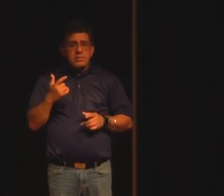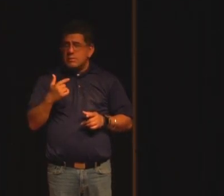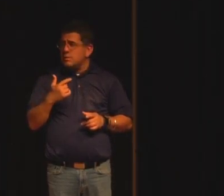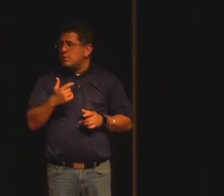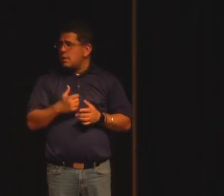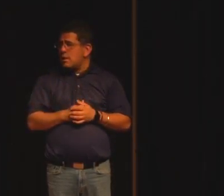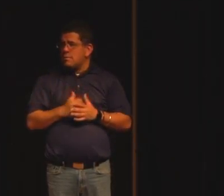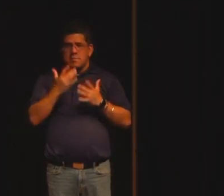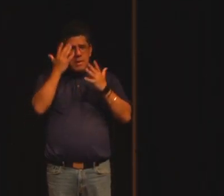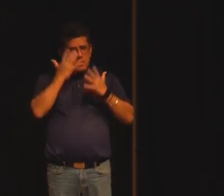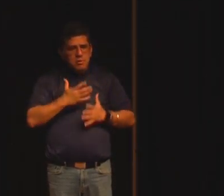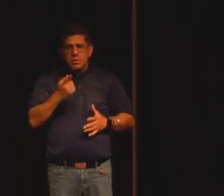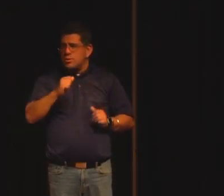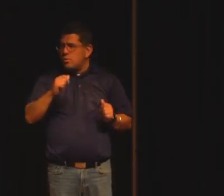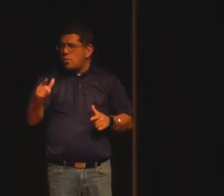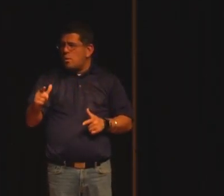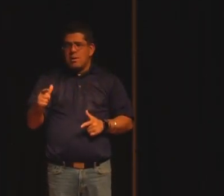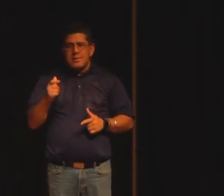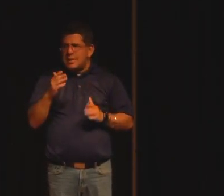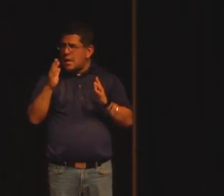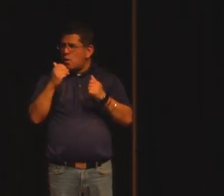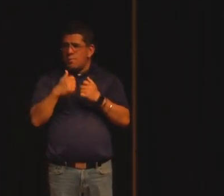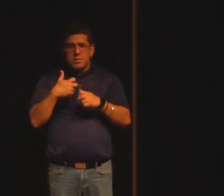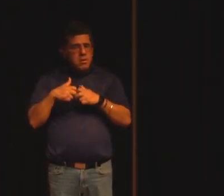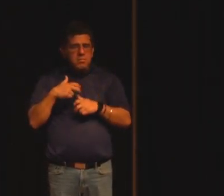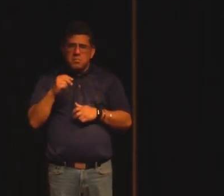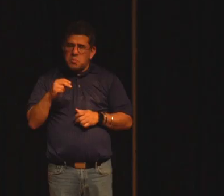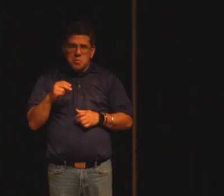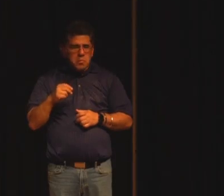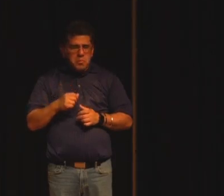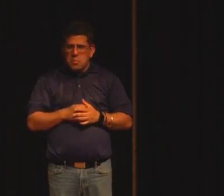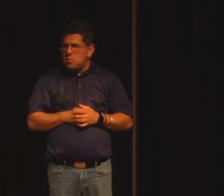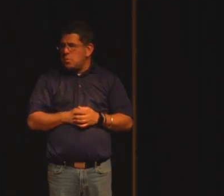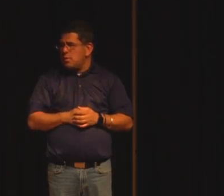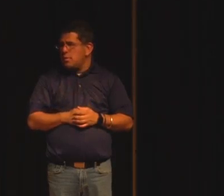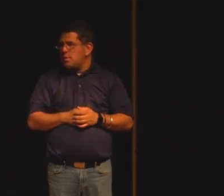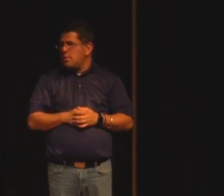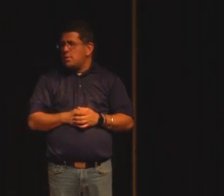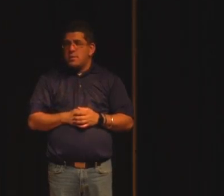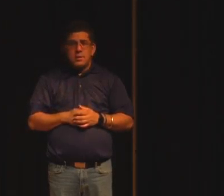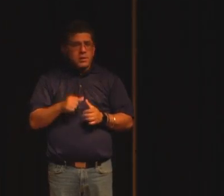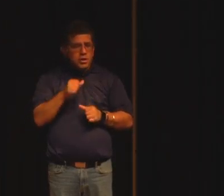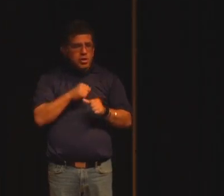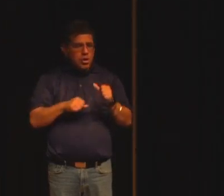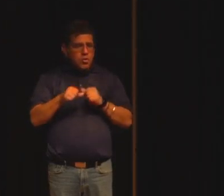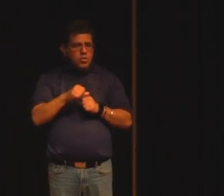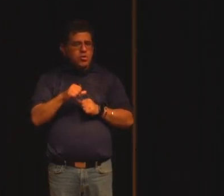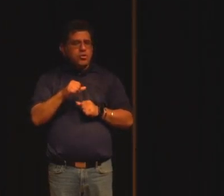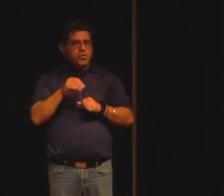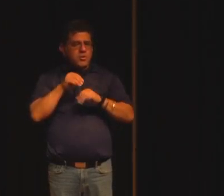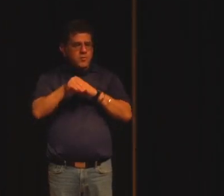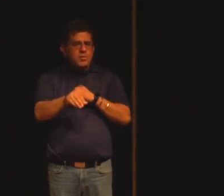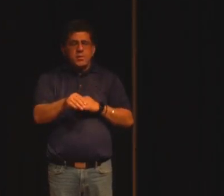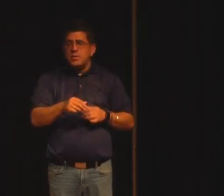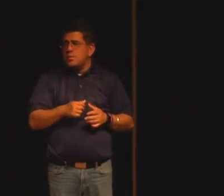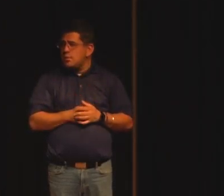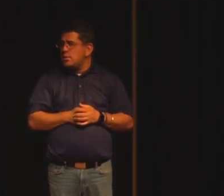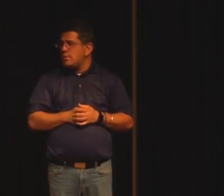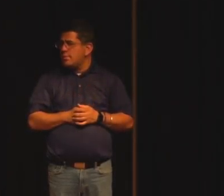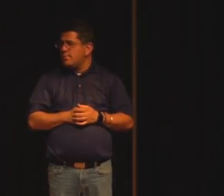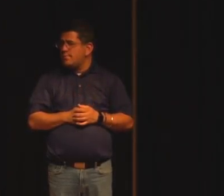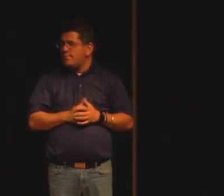intent. This is not a hopeless problem. I'll talk about the social implications of face recognition in a minute,